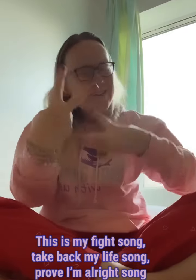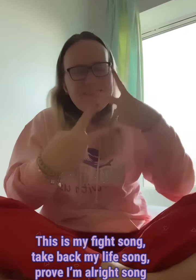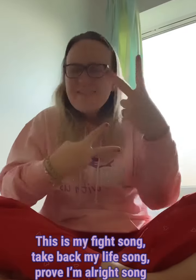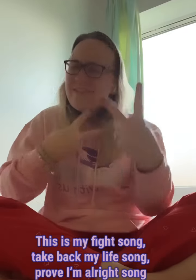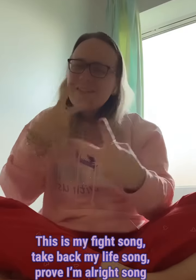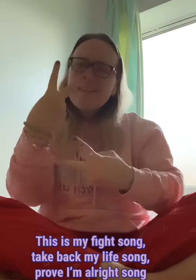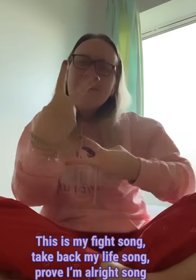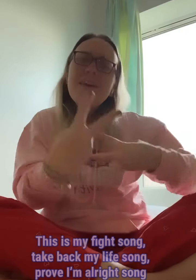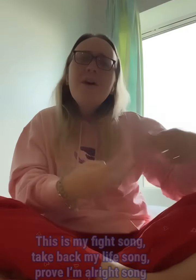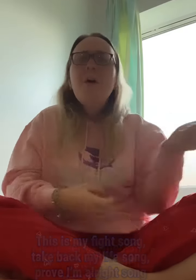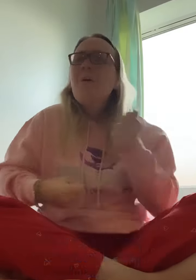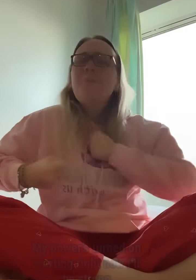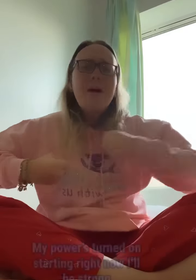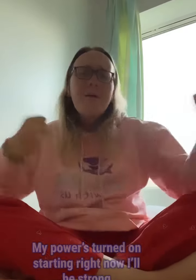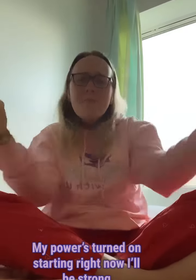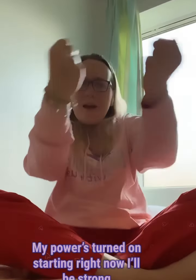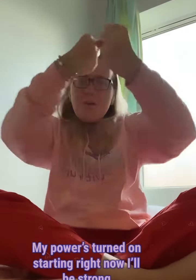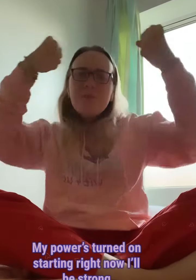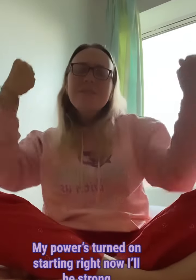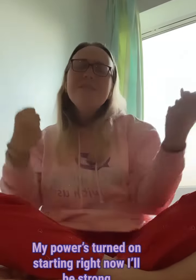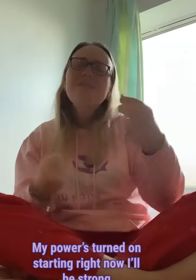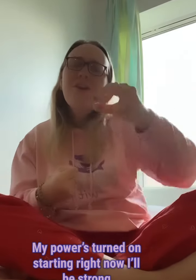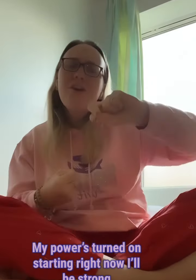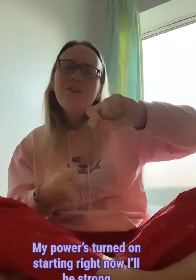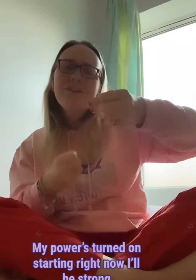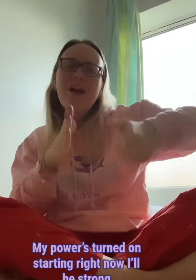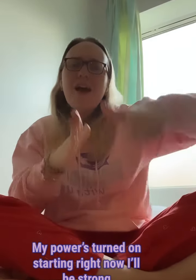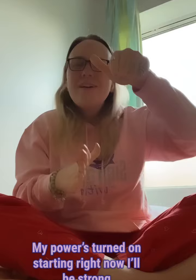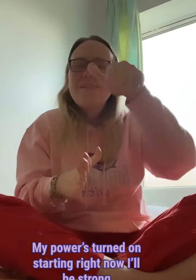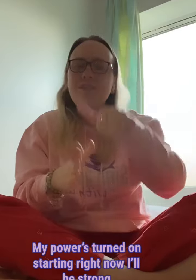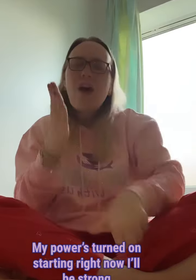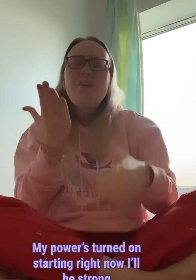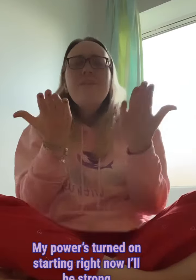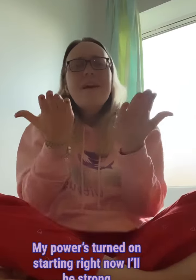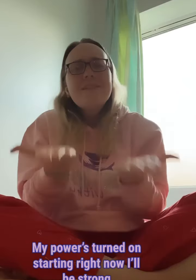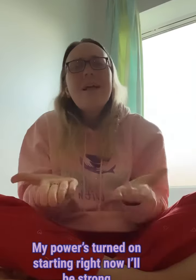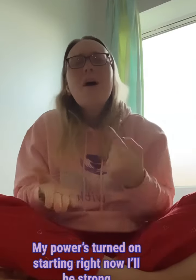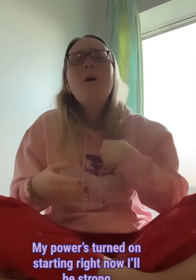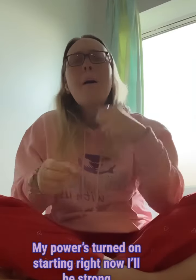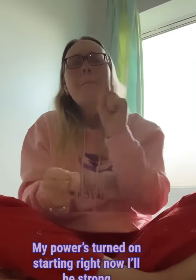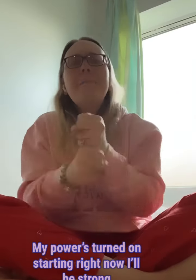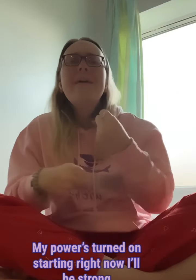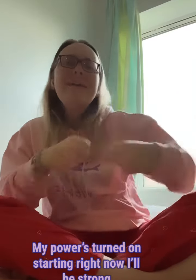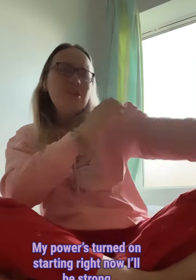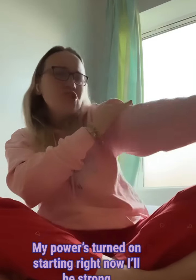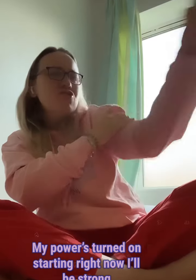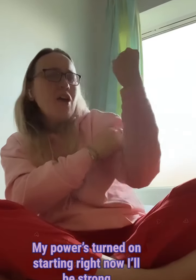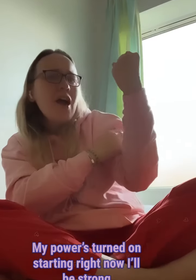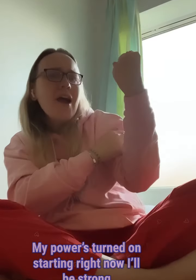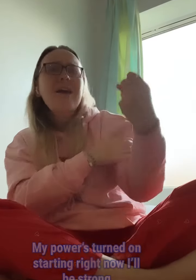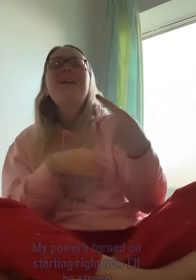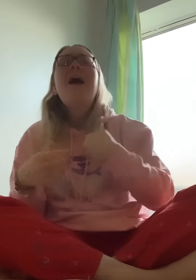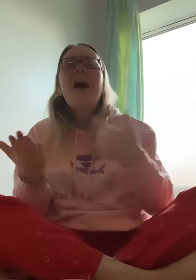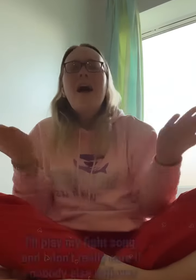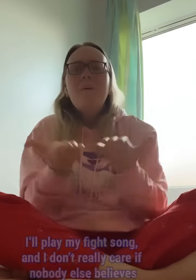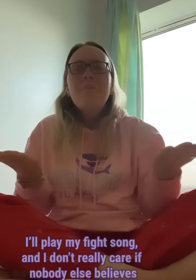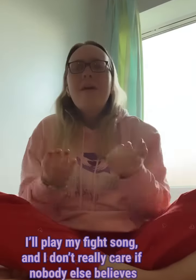song. My power's turned on. Starting right now, I'll be strong. I'll play